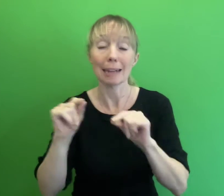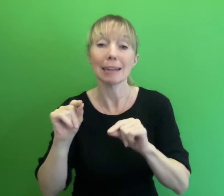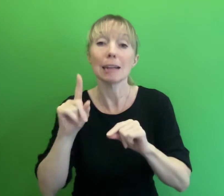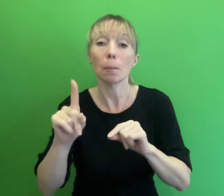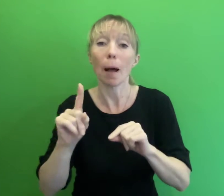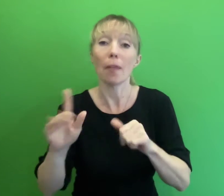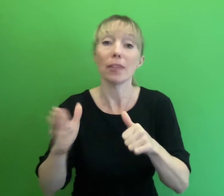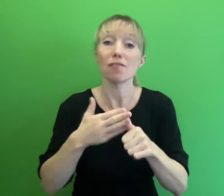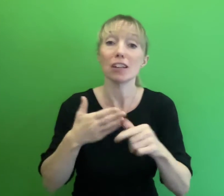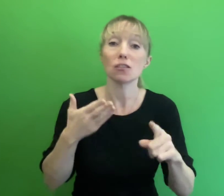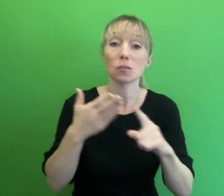across the UK.